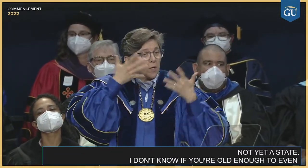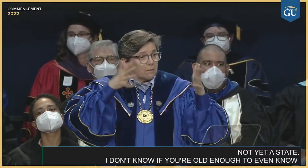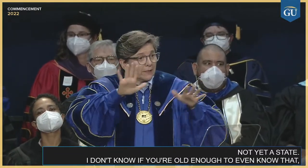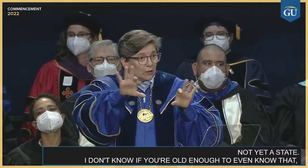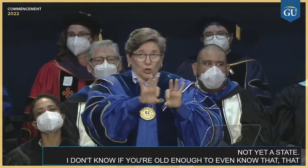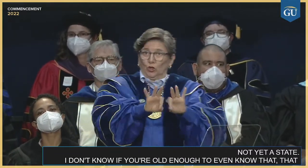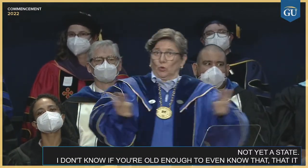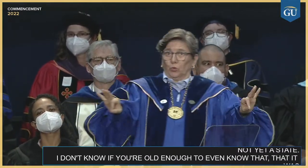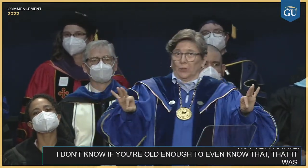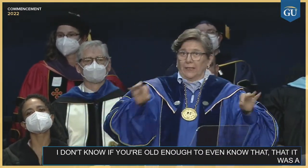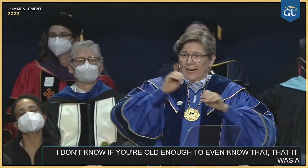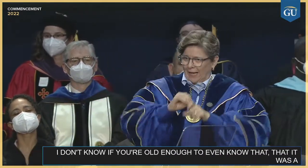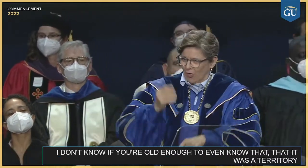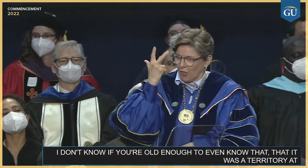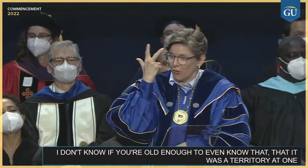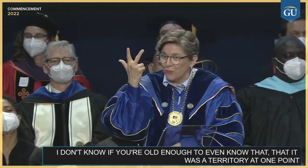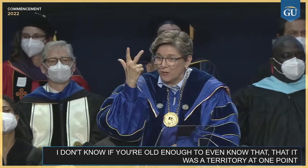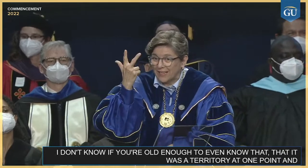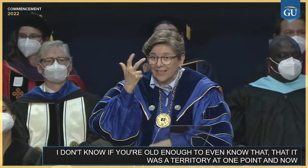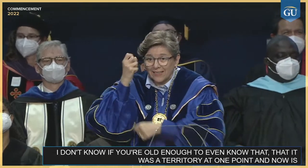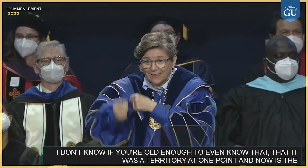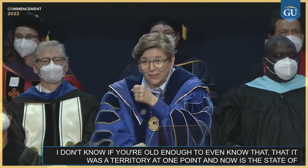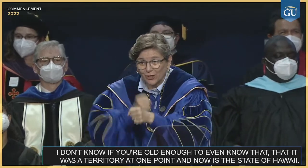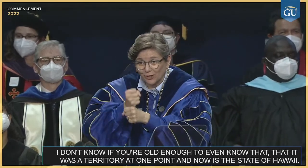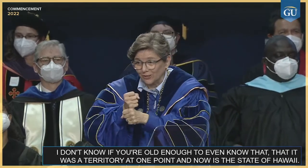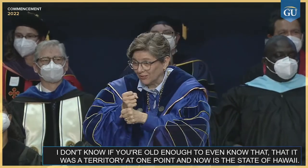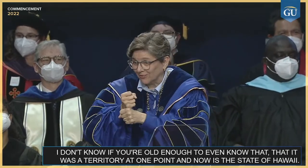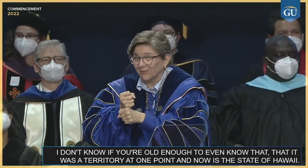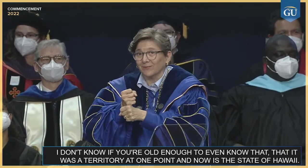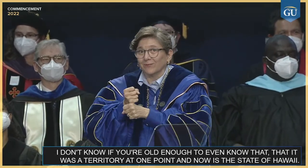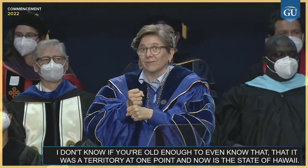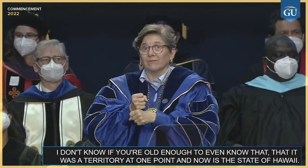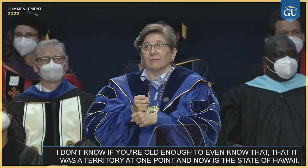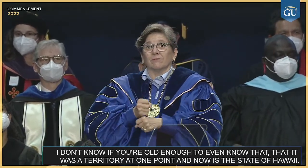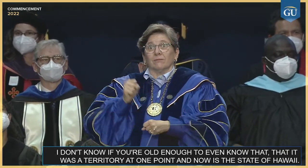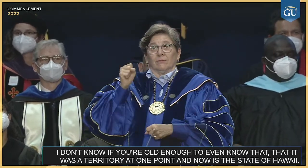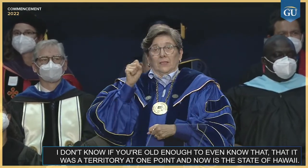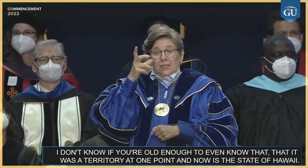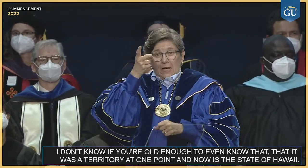an English major who completed her degree in 3 years' time.